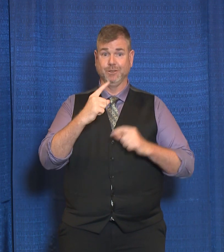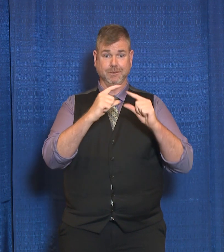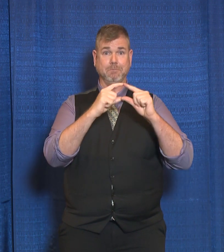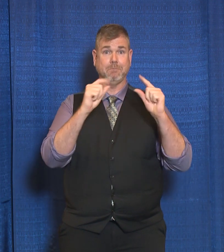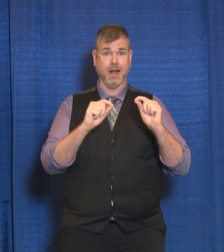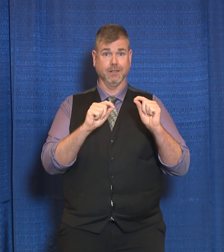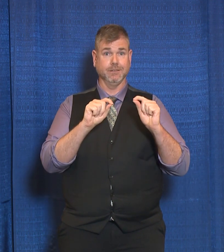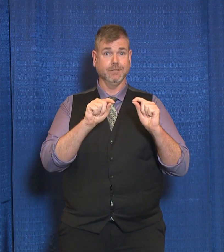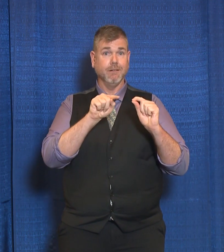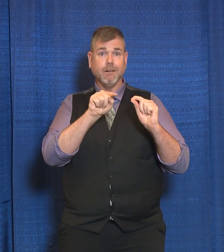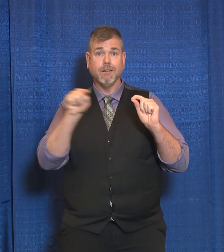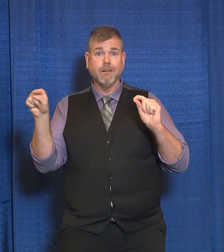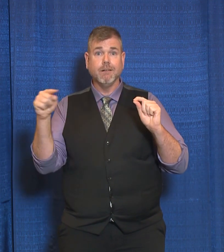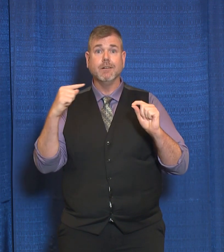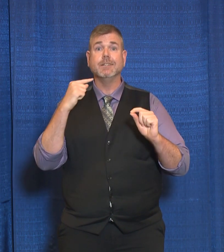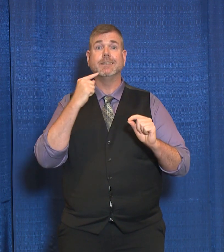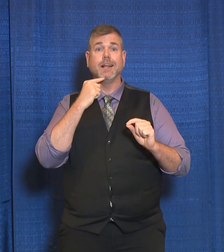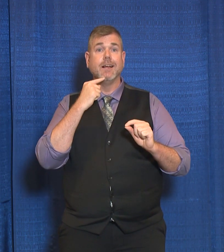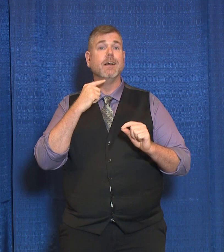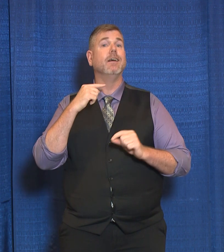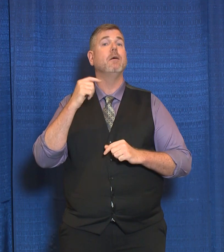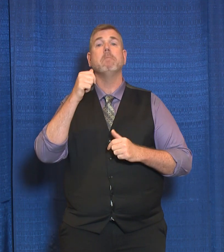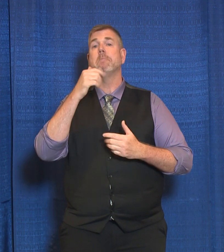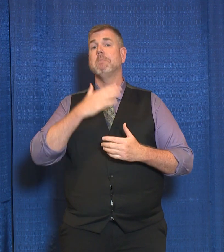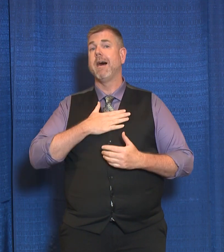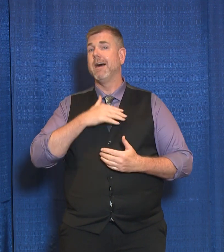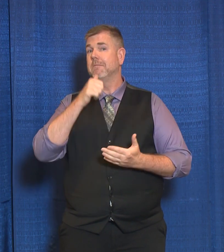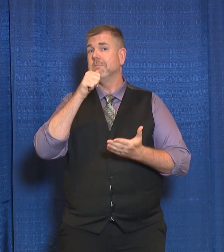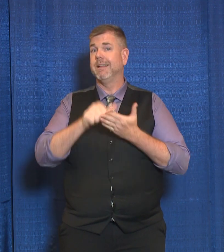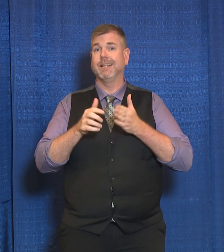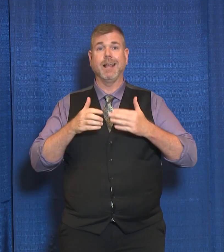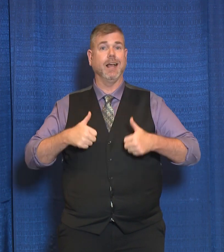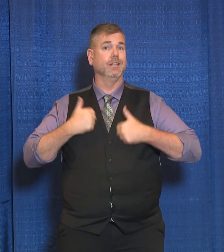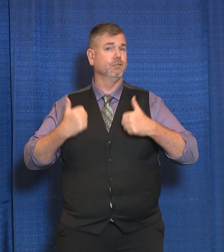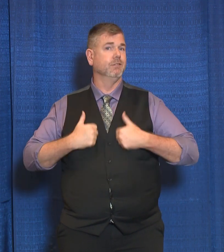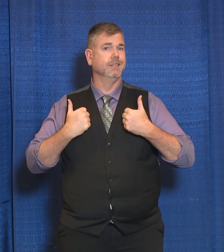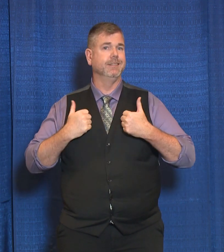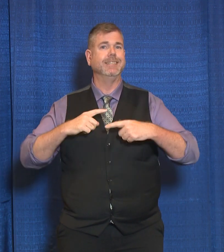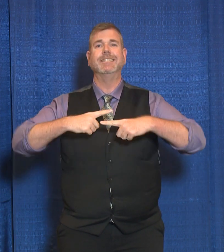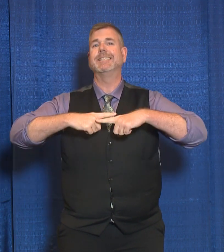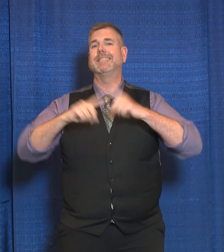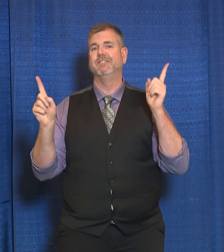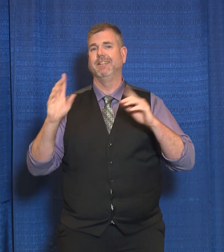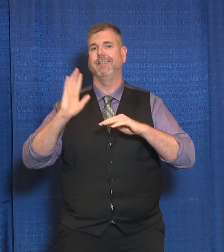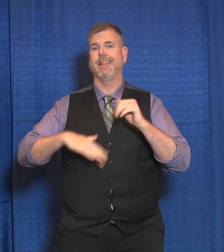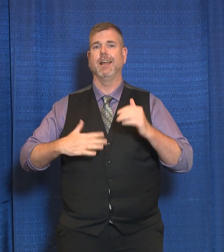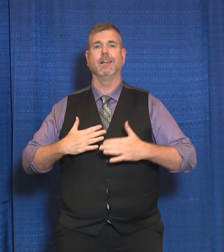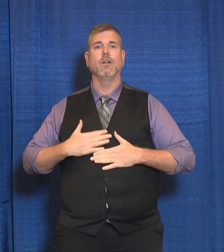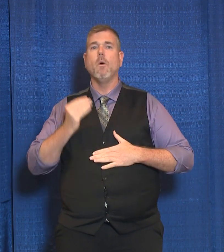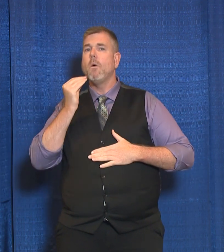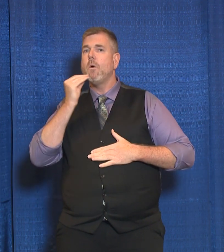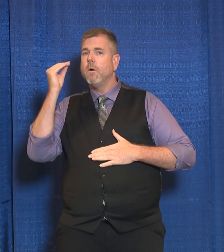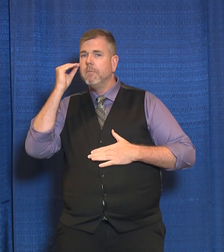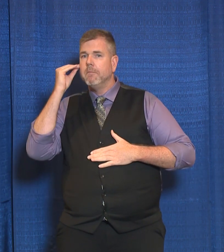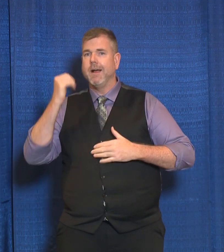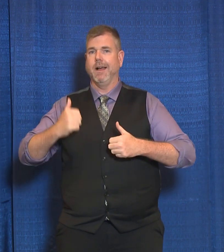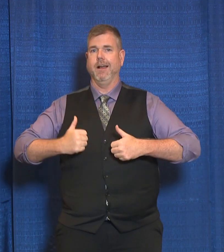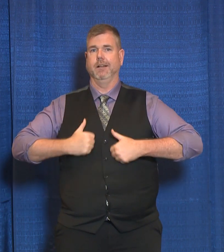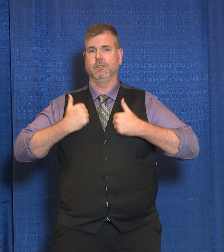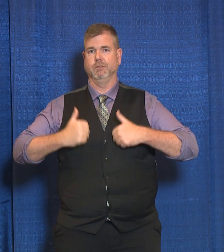My mailing address is different from my home address, and I was previously registered or pre-registered to